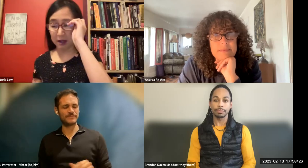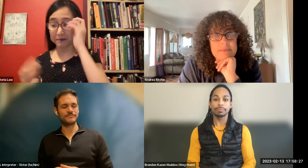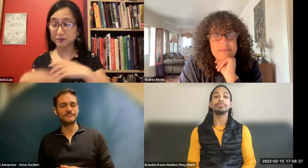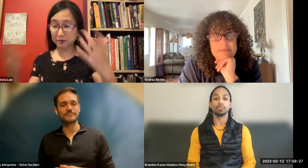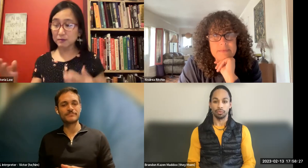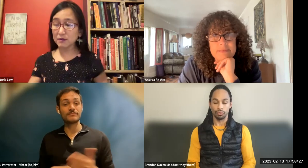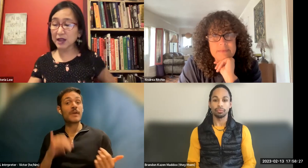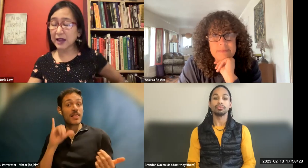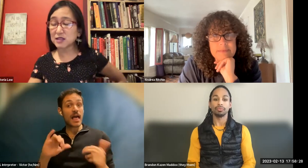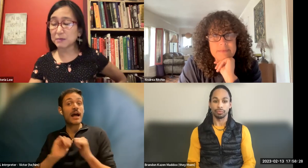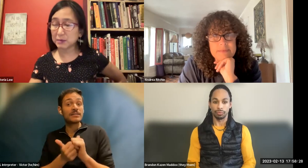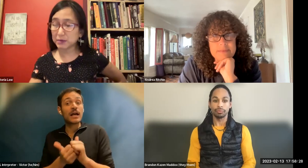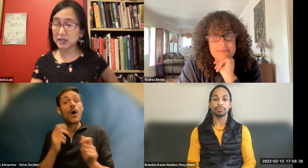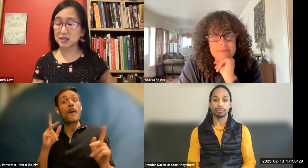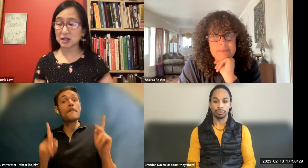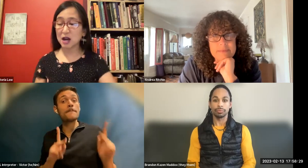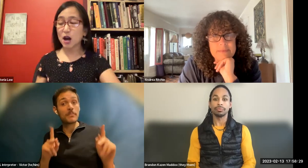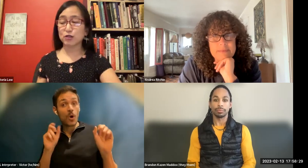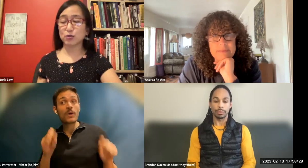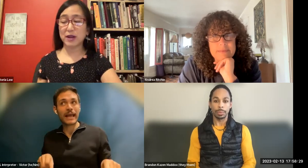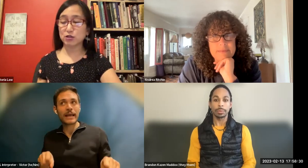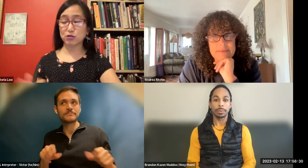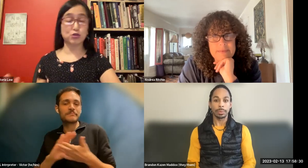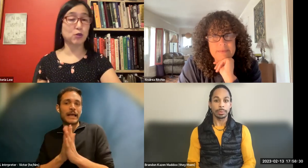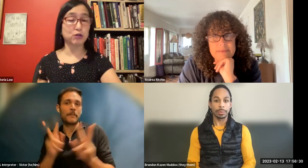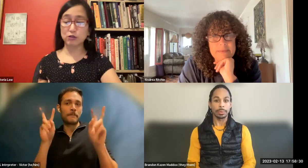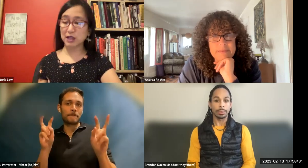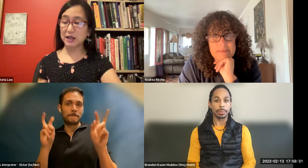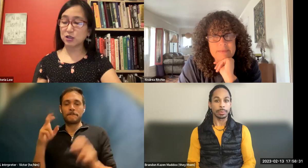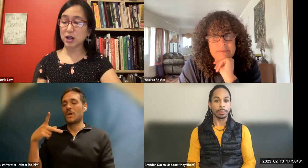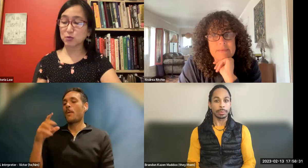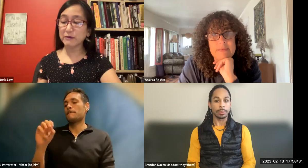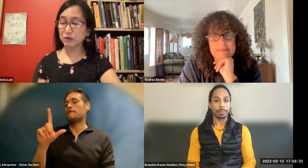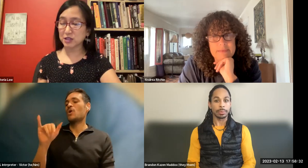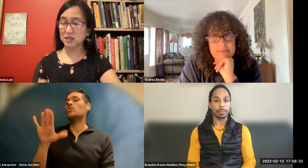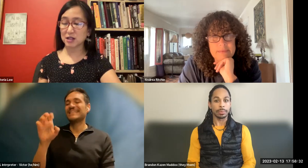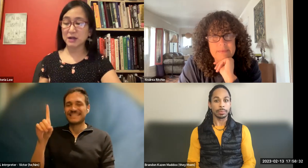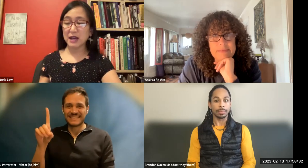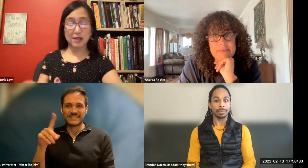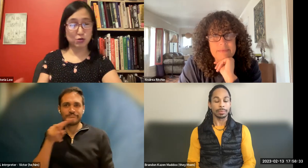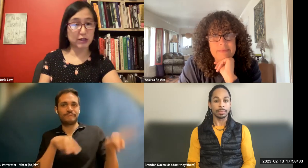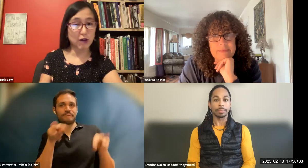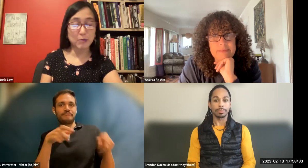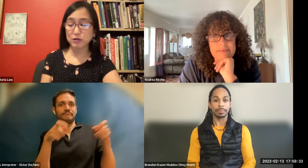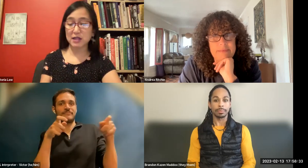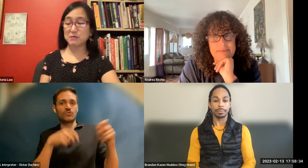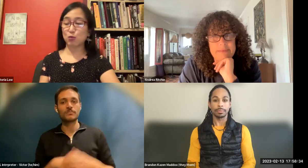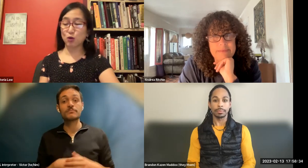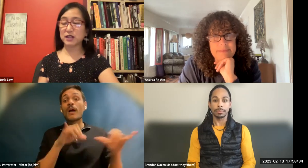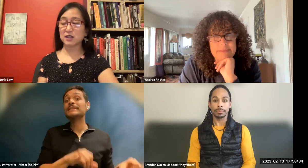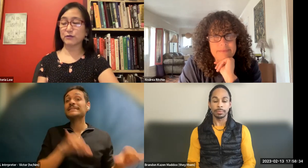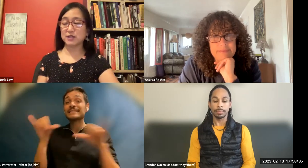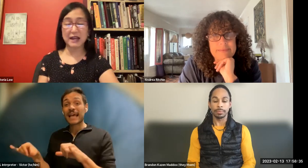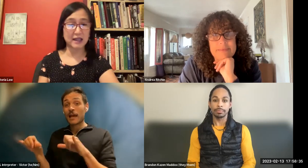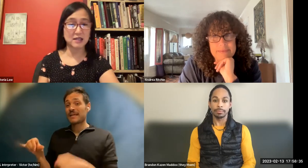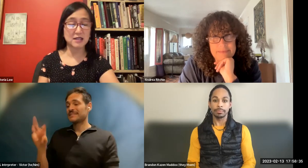can end up being policed. Other ways are social workers and the child welfare system, as Dorothy Roberts has been